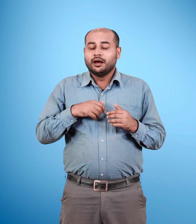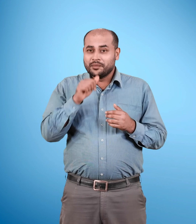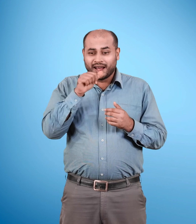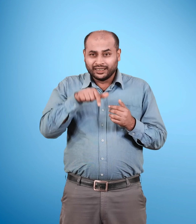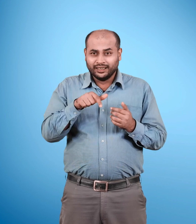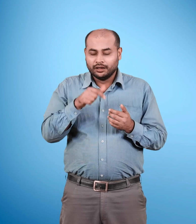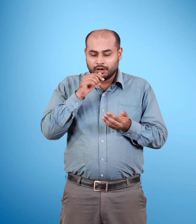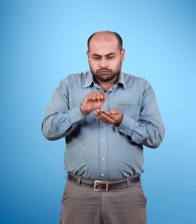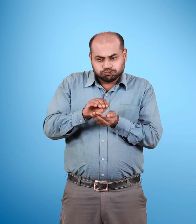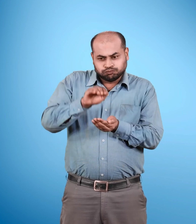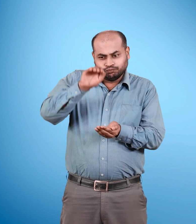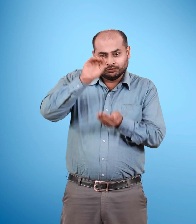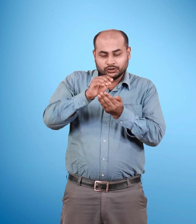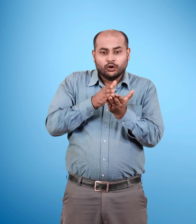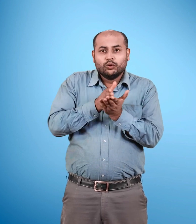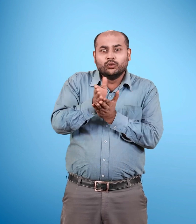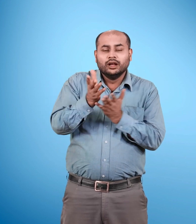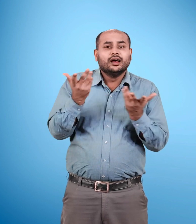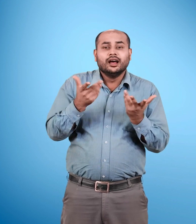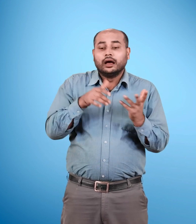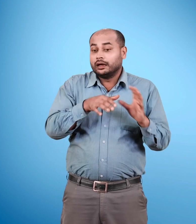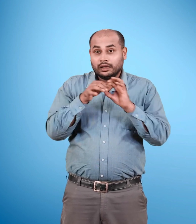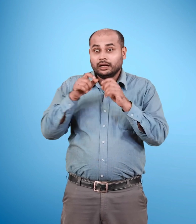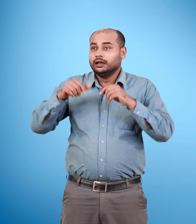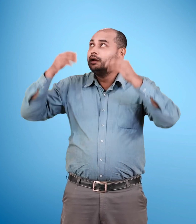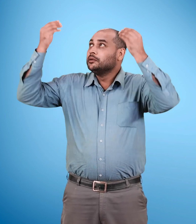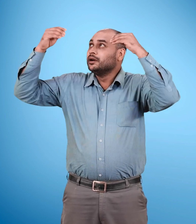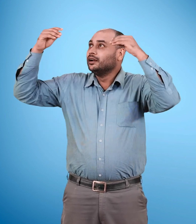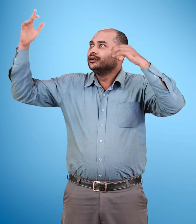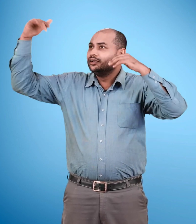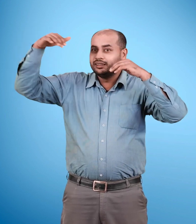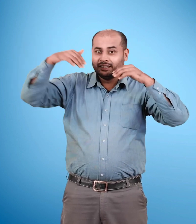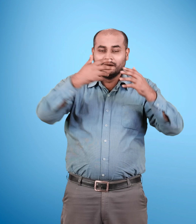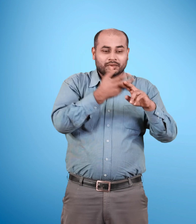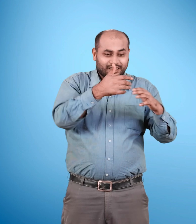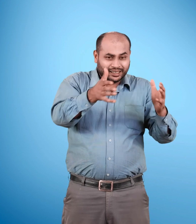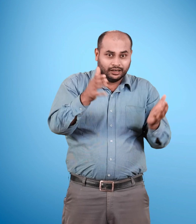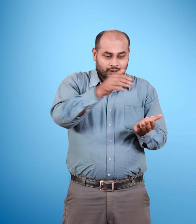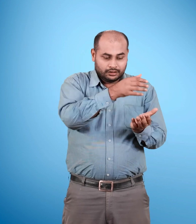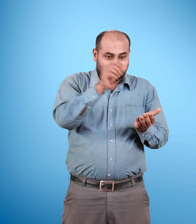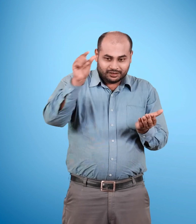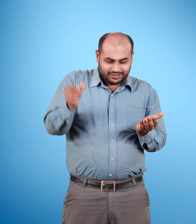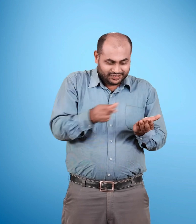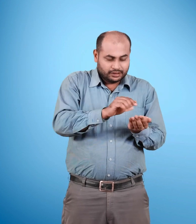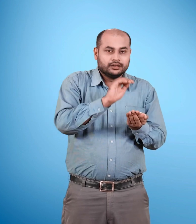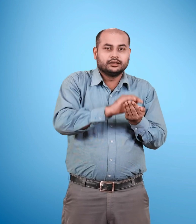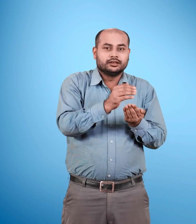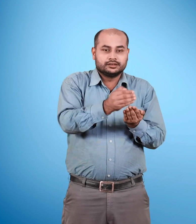One way of increasing the availability of water is to collect rainwater and store it for later